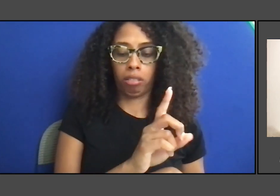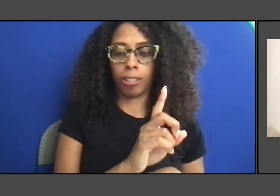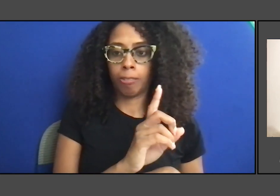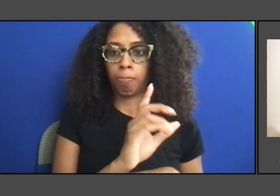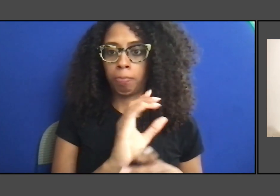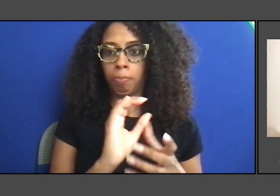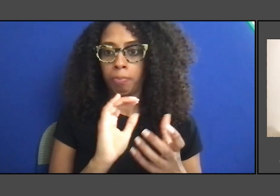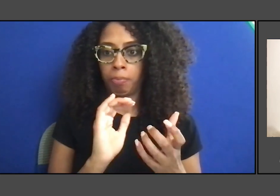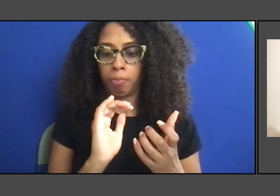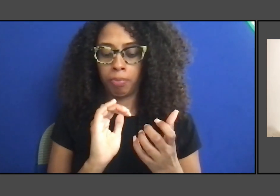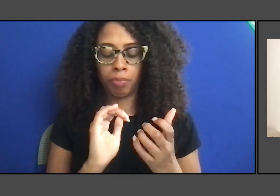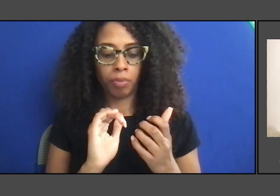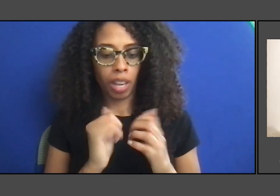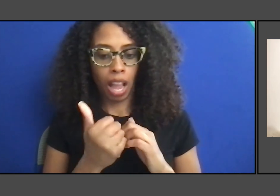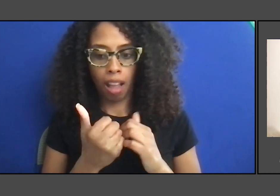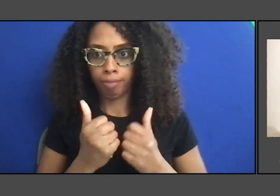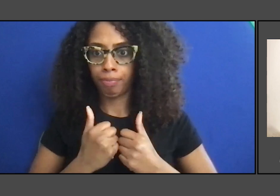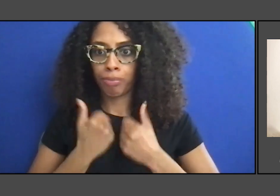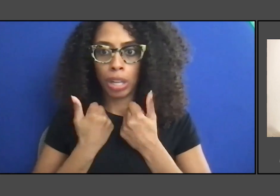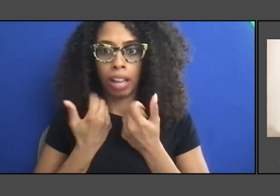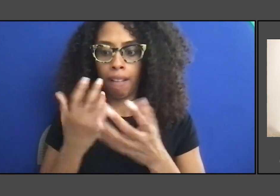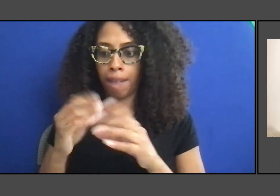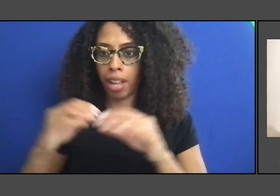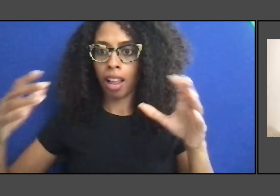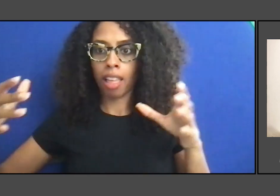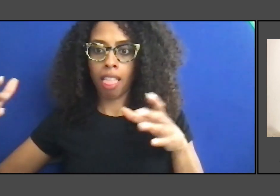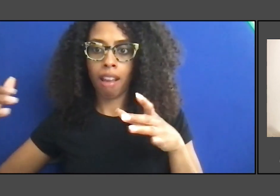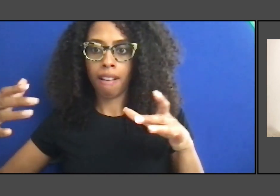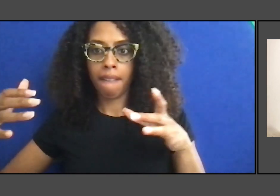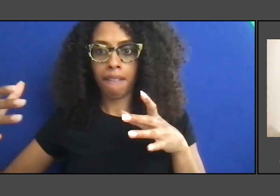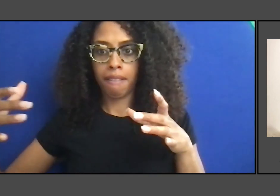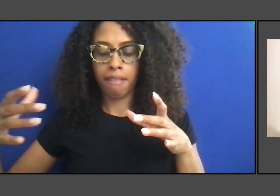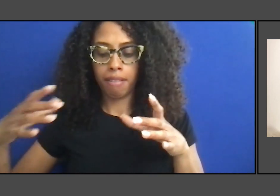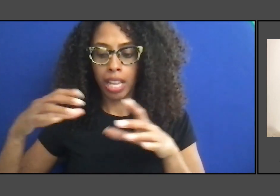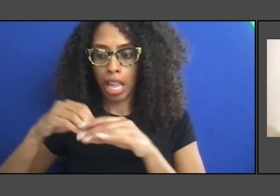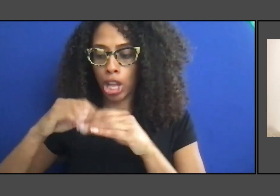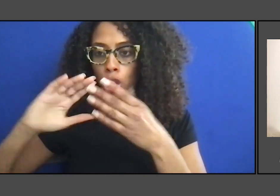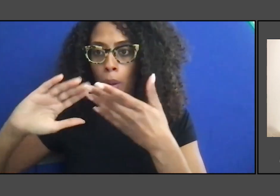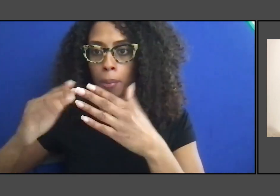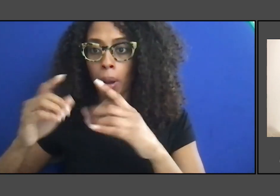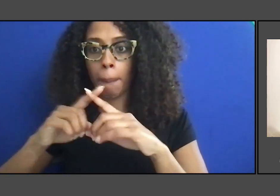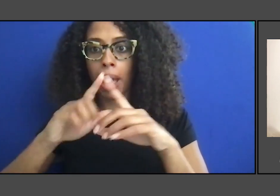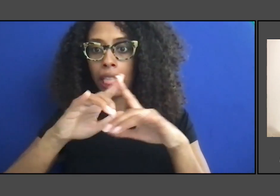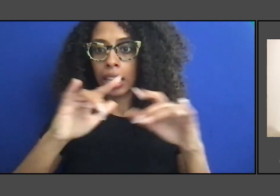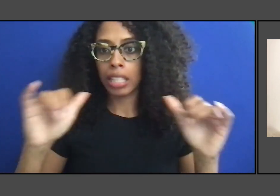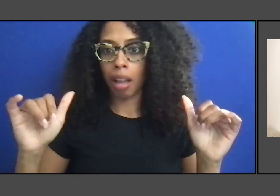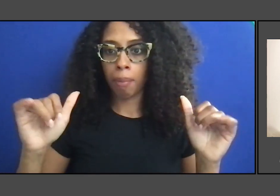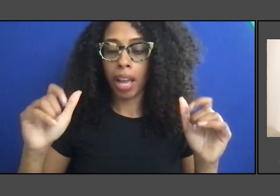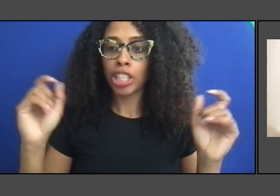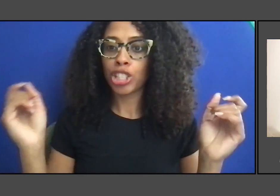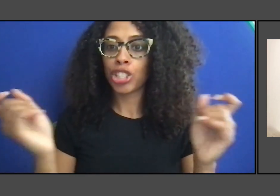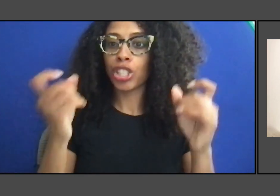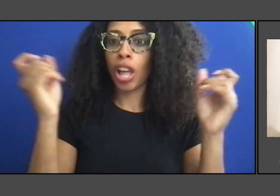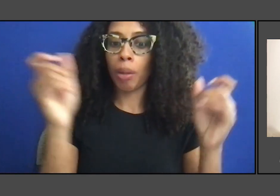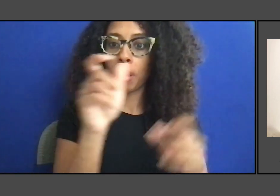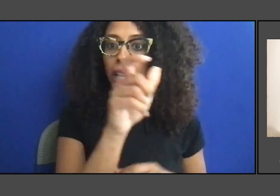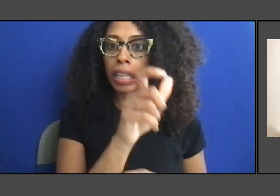a community, while celebrating the individual, allowing the individual a space to